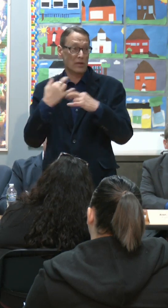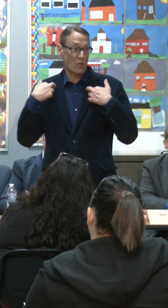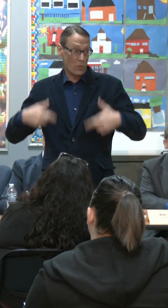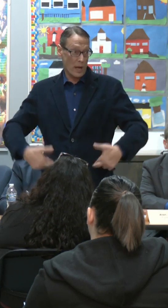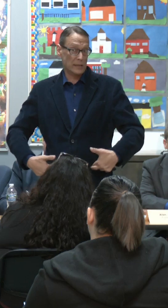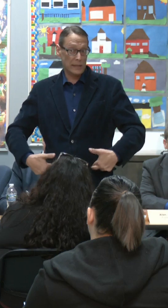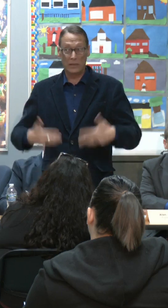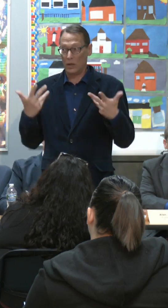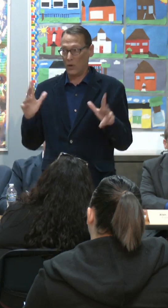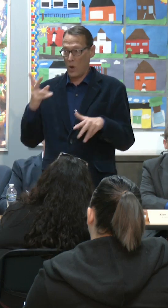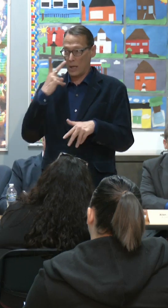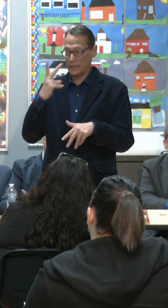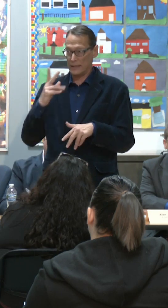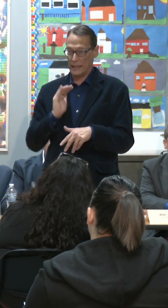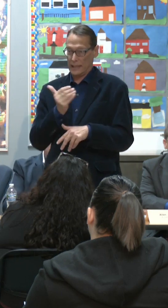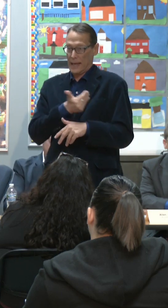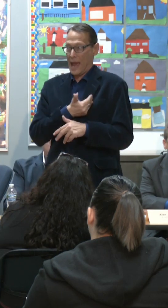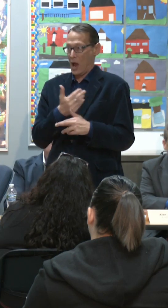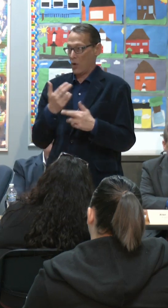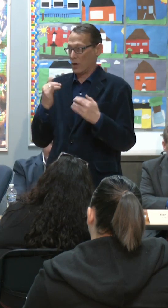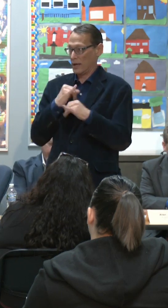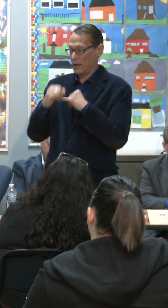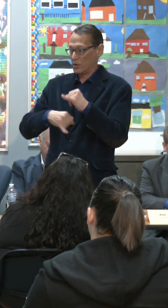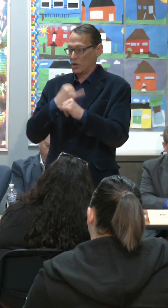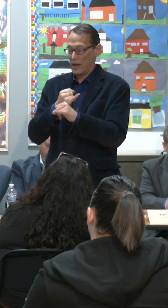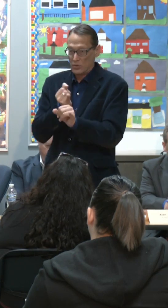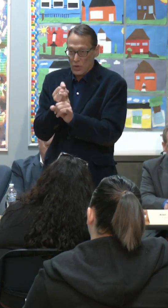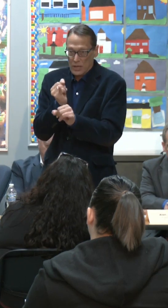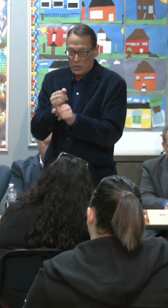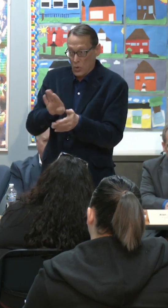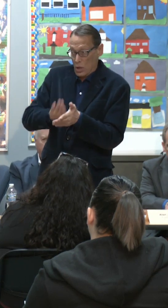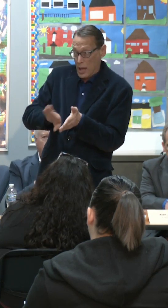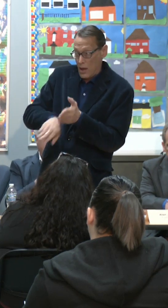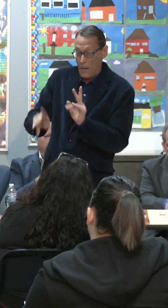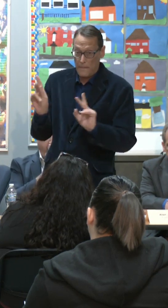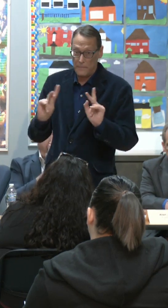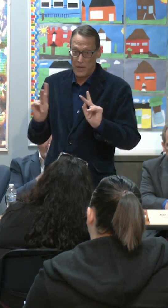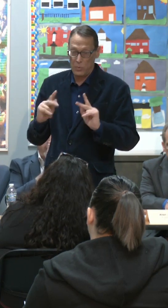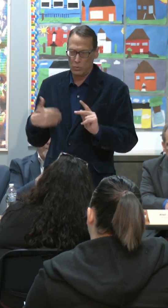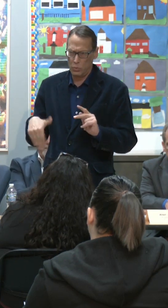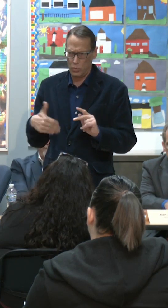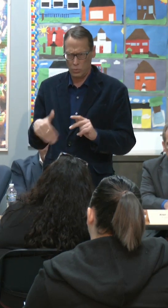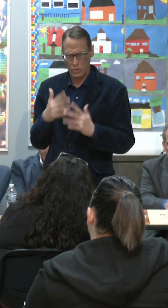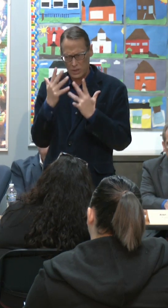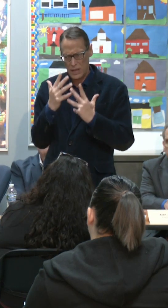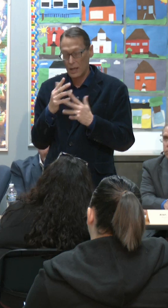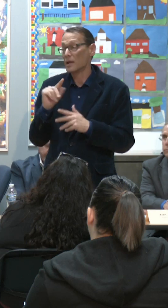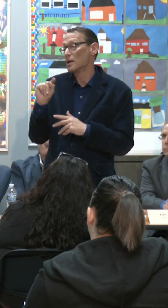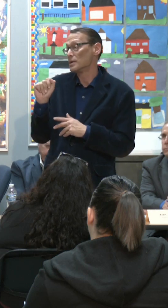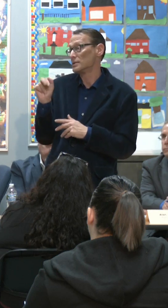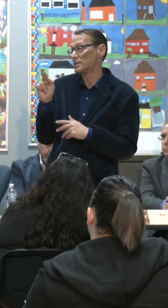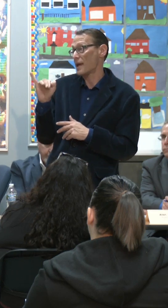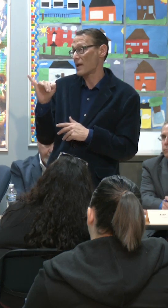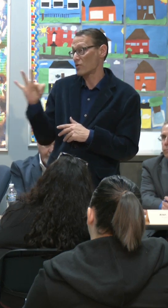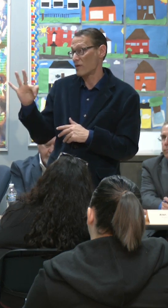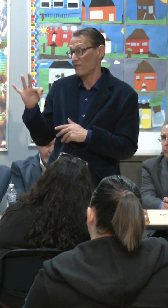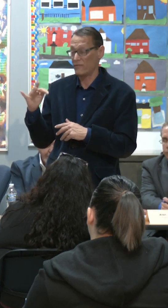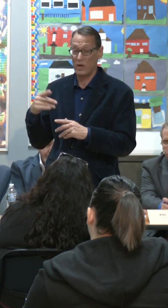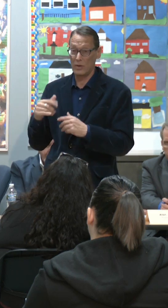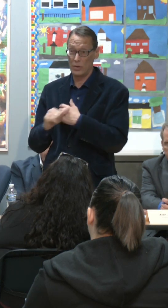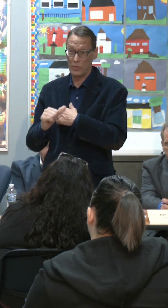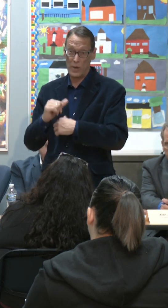Related to the federal government, we began preparing for and monitoring the Trump administration and what they were